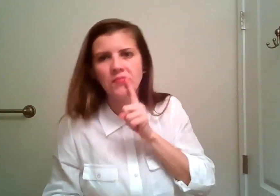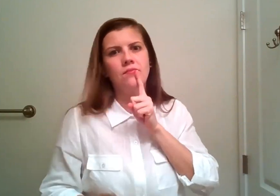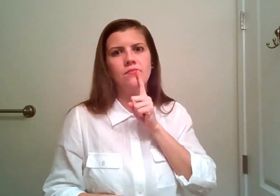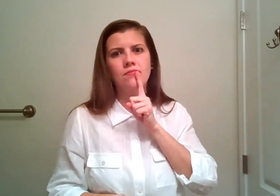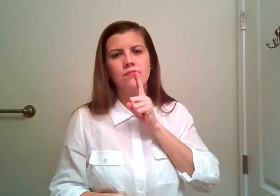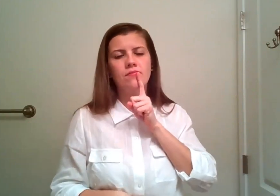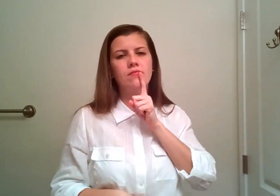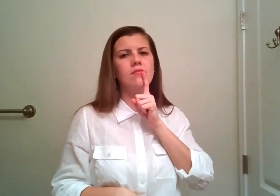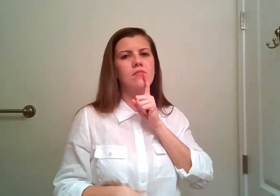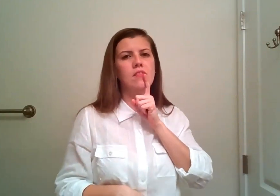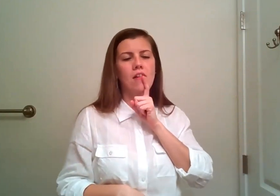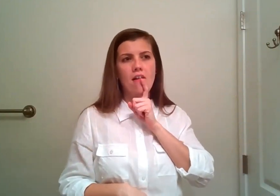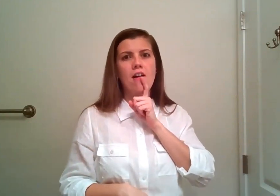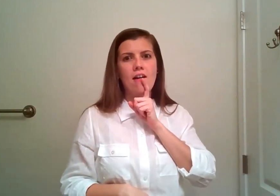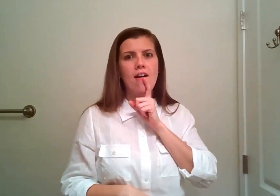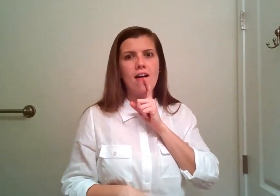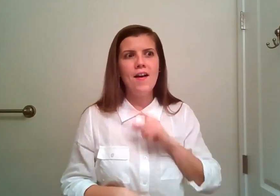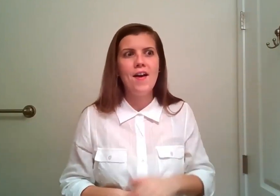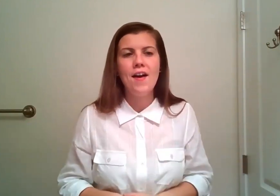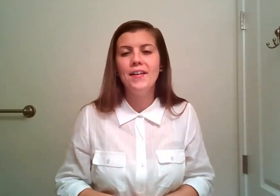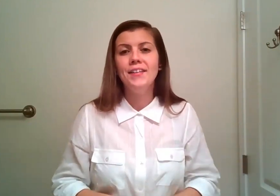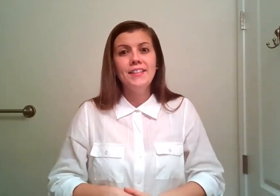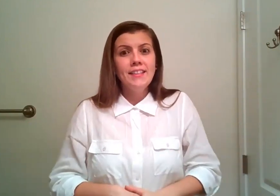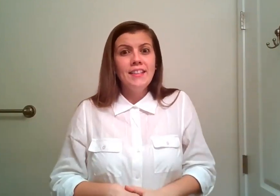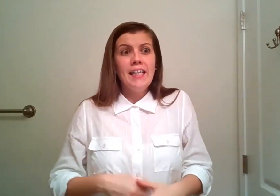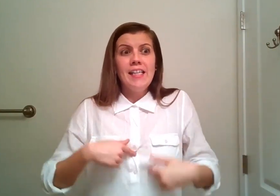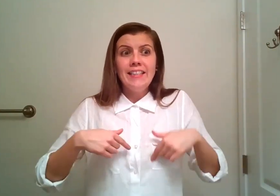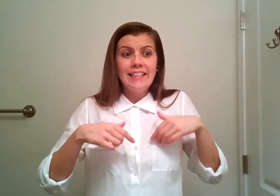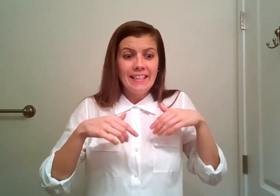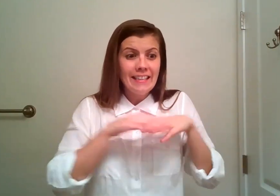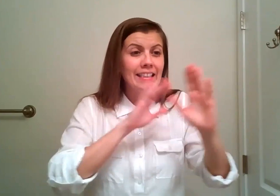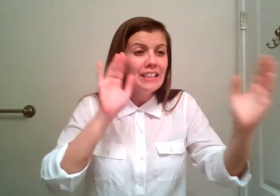another college, one specifically for the deaf, for deaf.